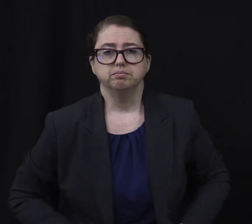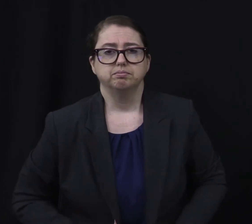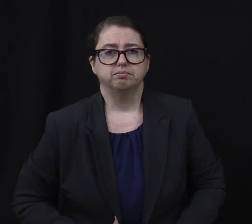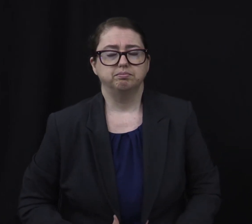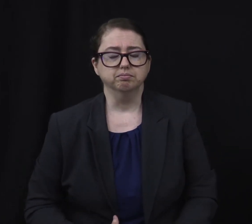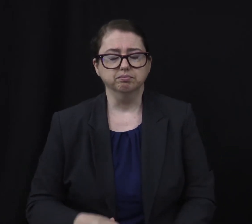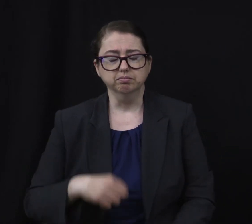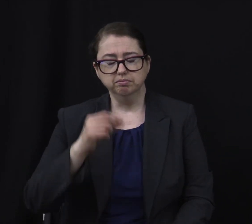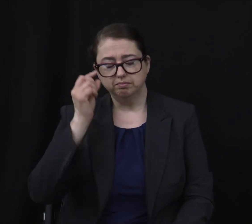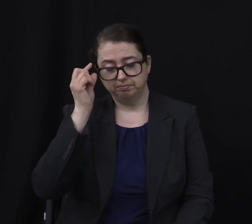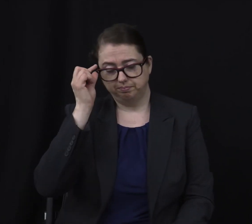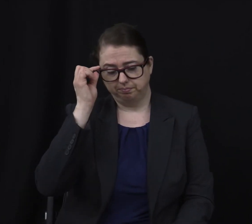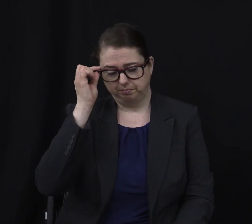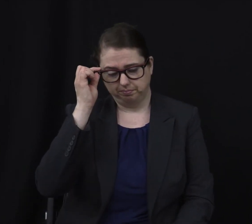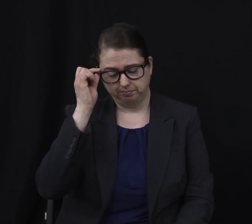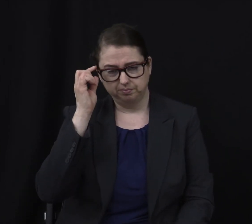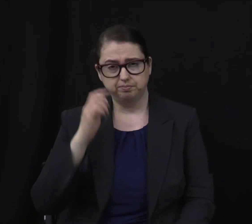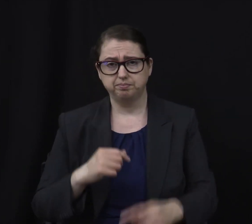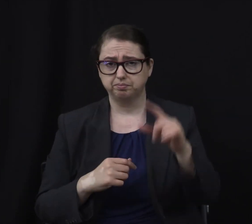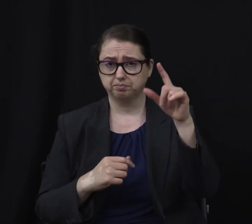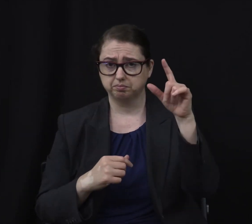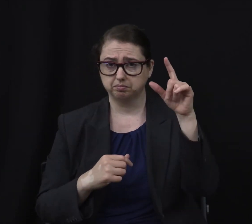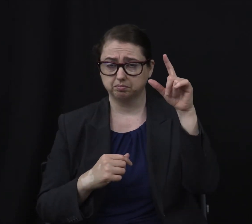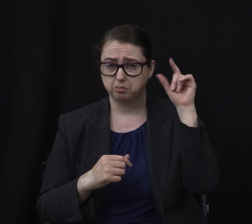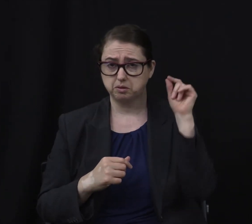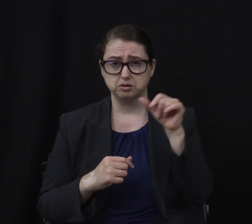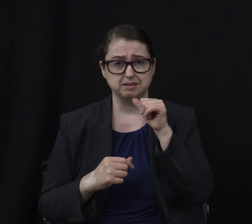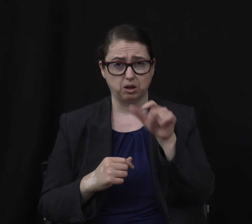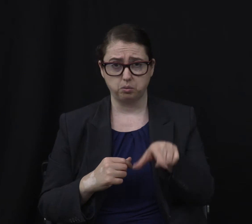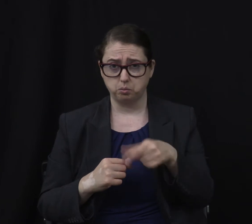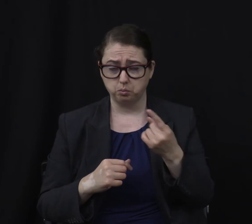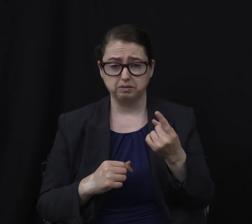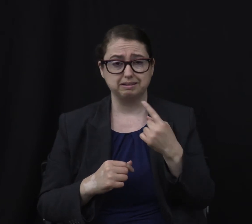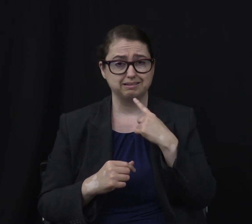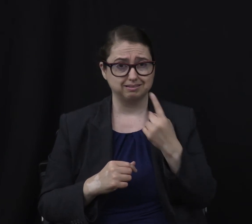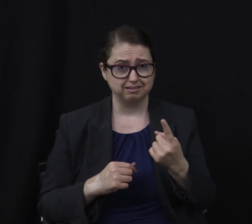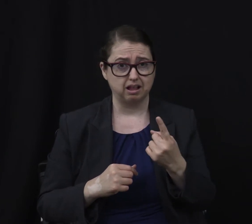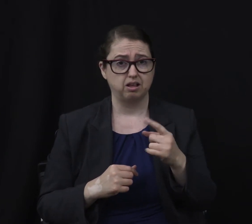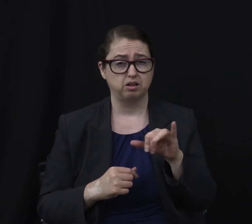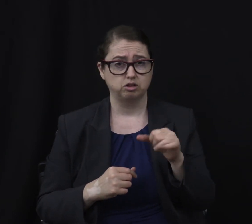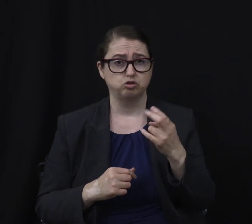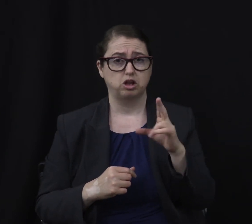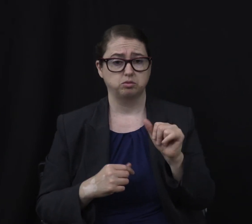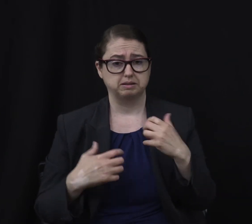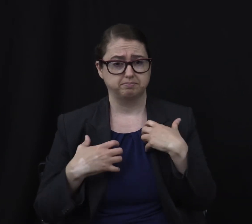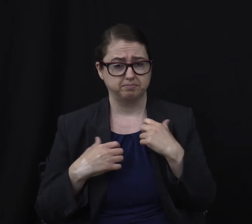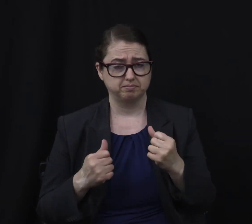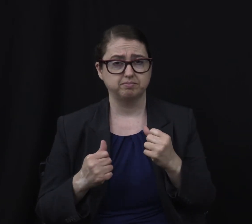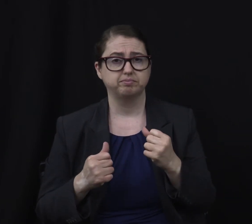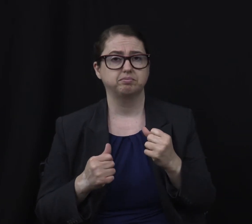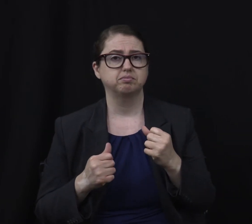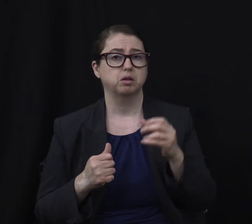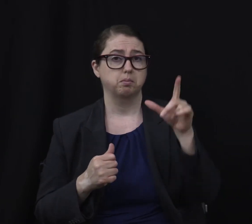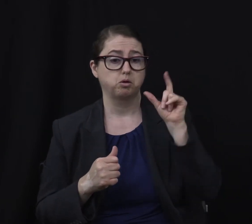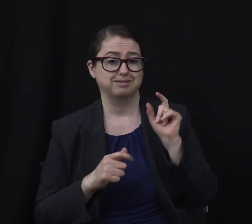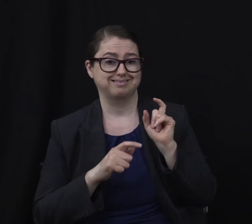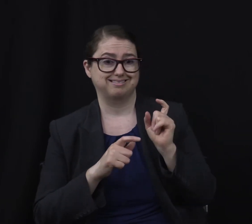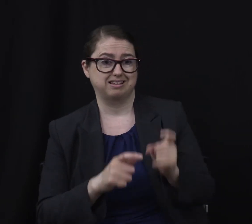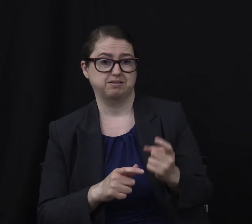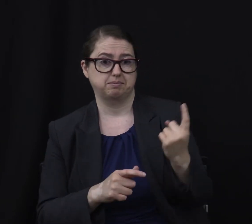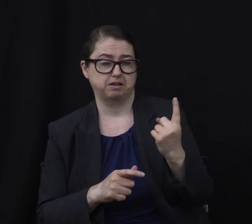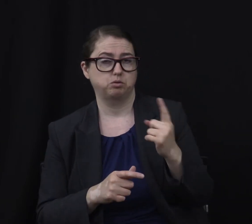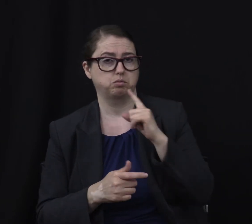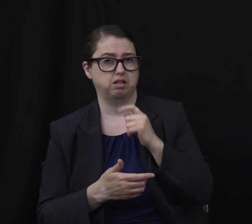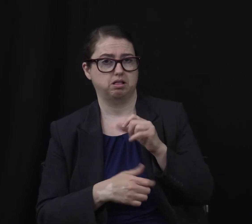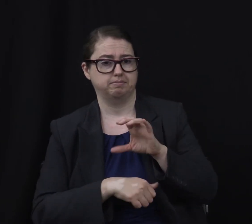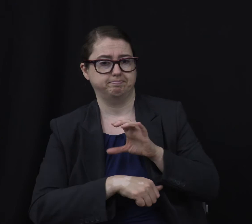Moses does more than tell Joshua to be courageous. He gives him something that will enable him